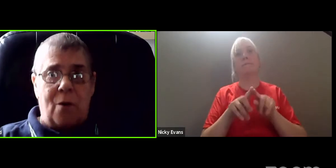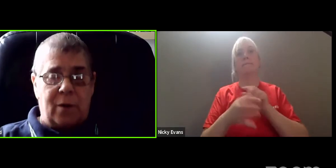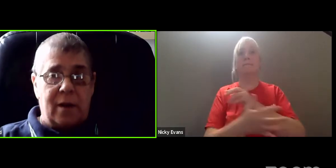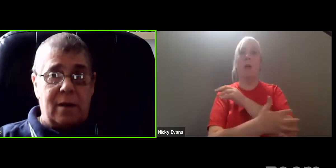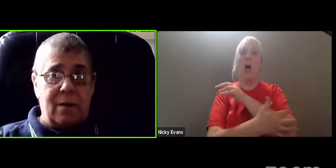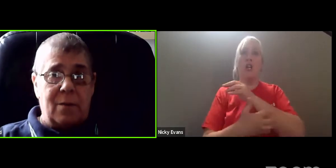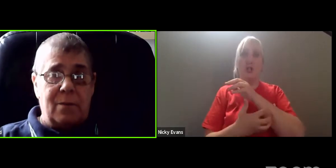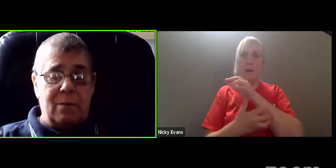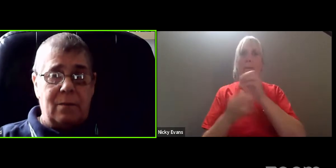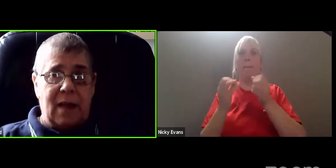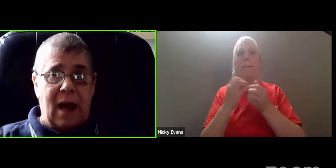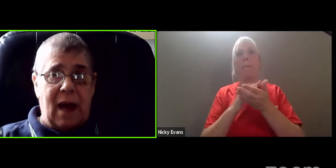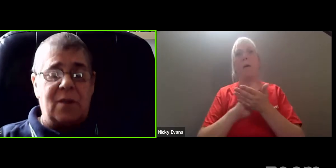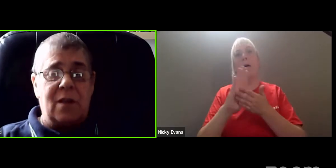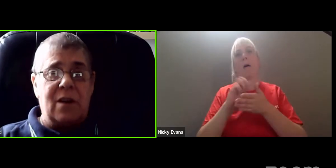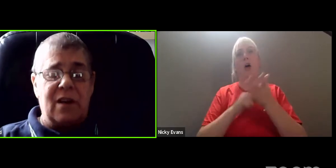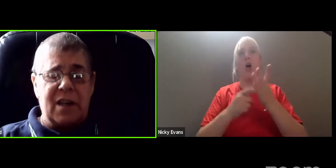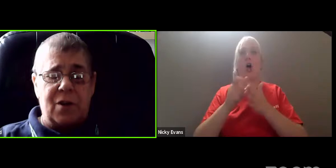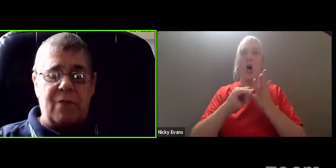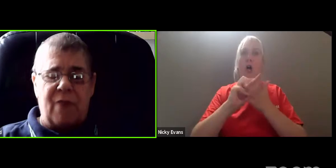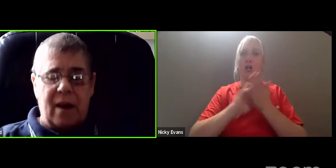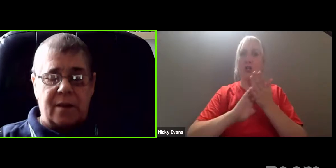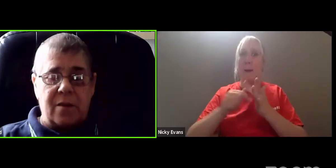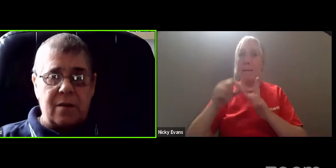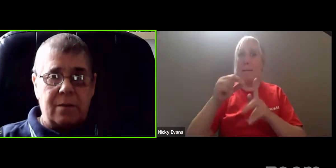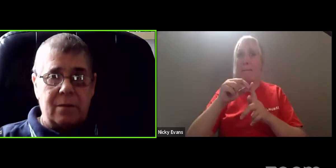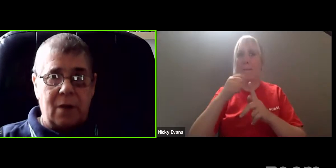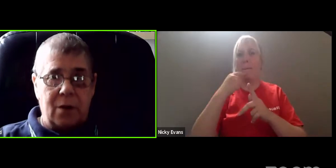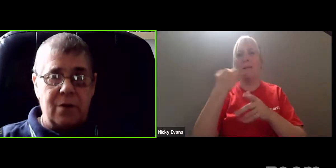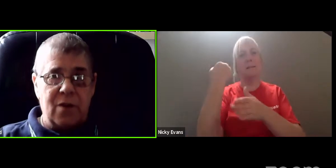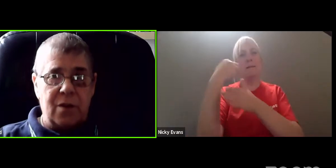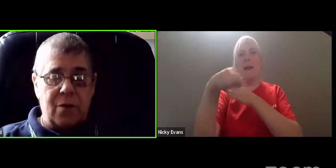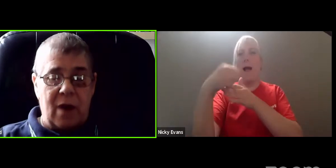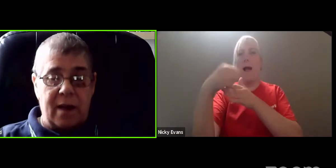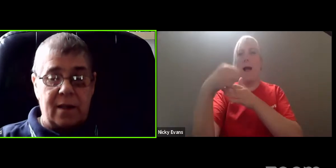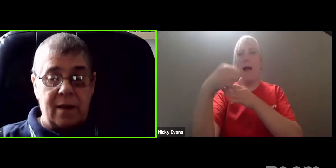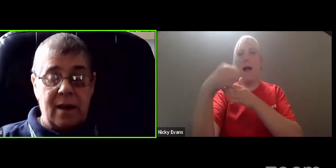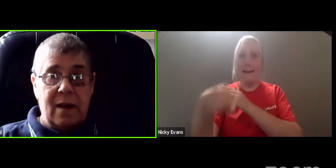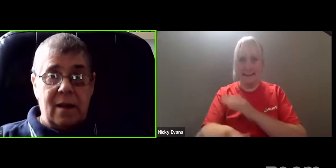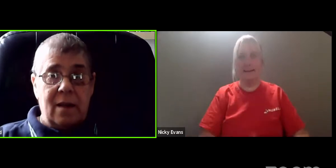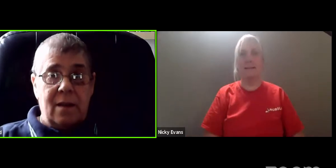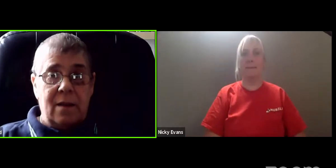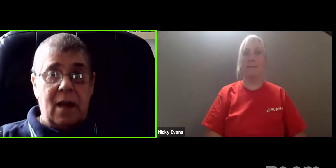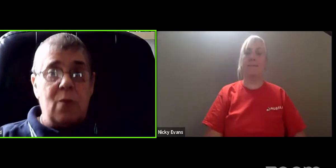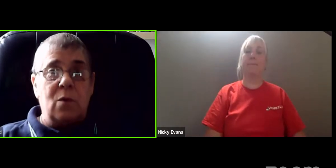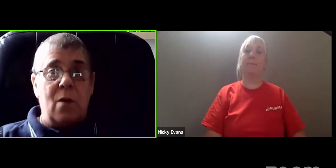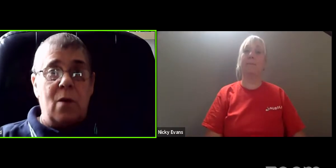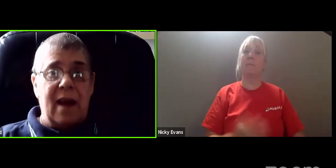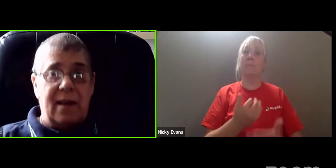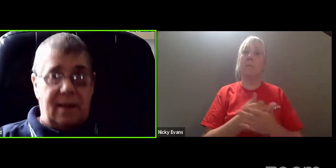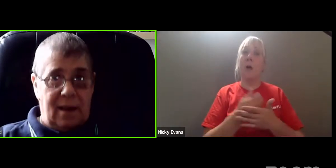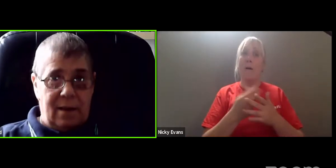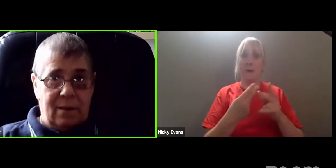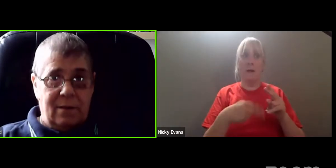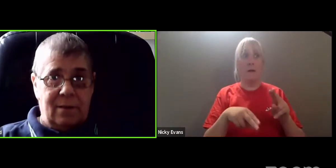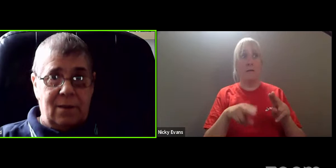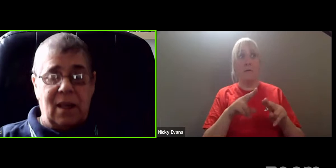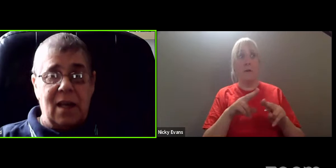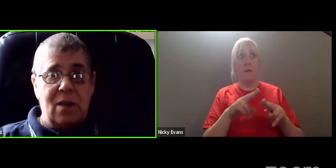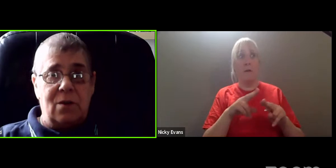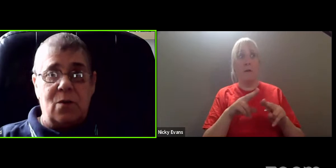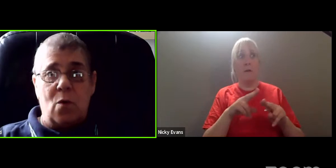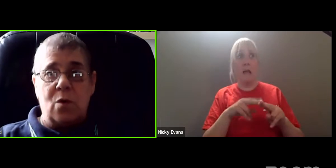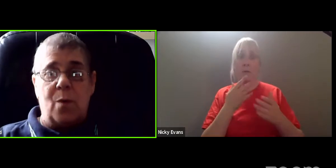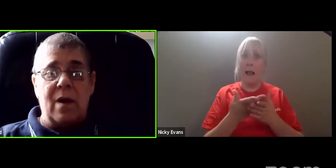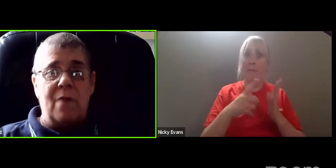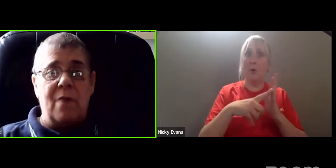Most often, after your initial advance on universal credit, they will do anything to gear